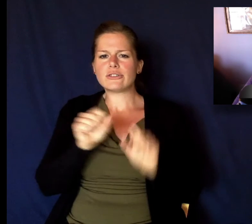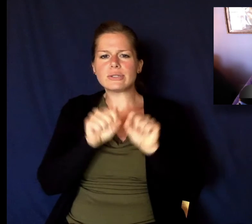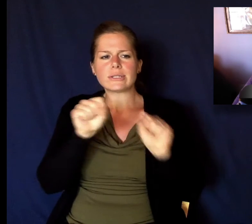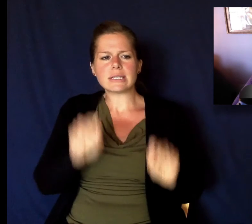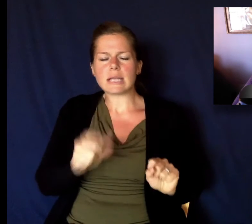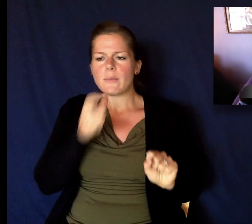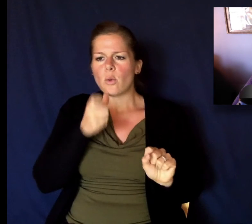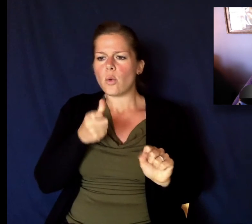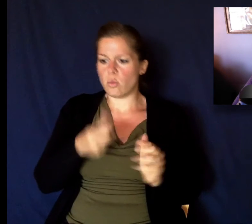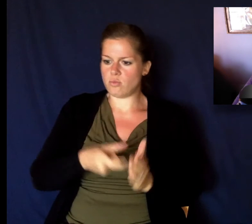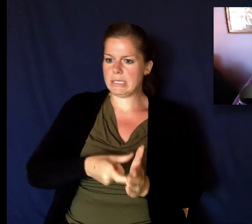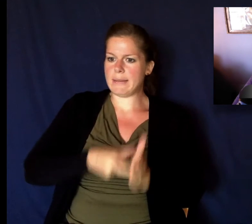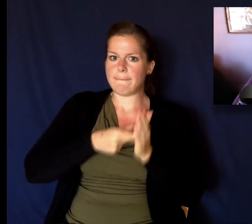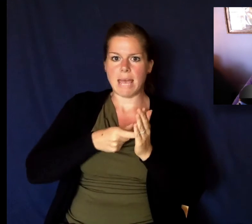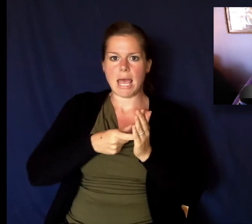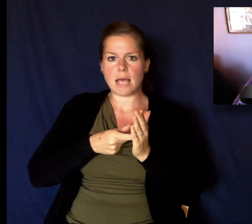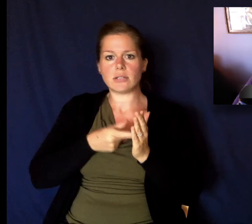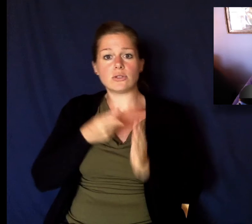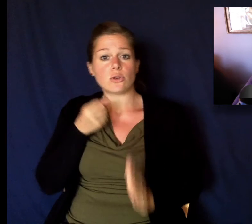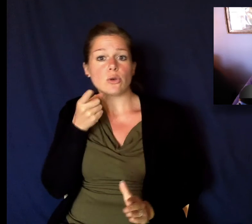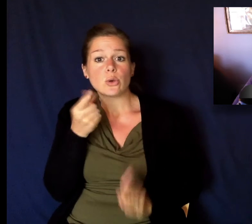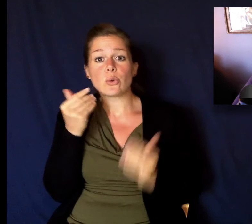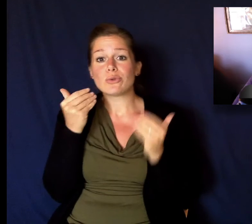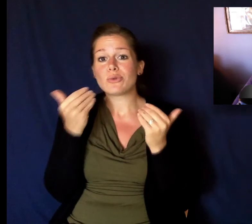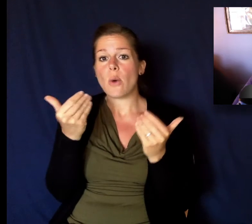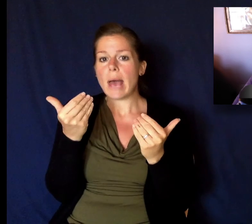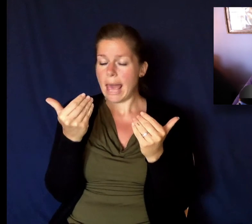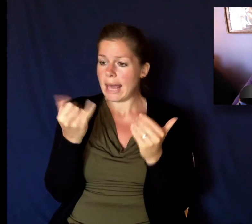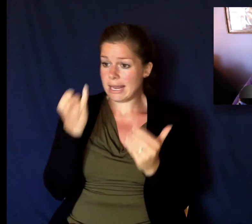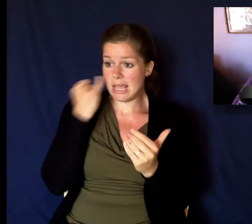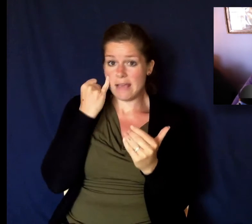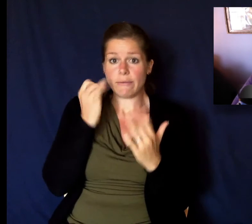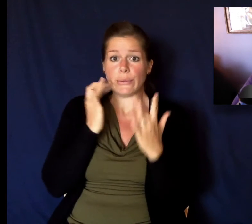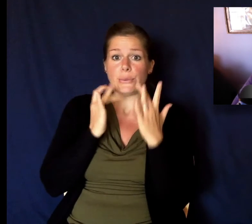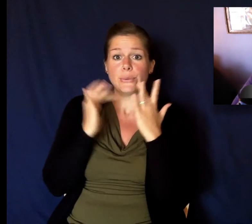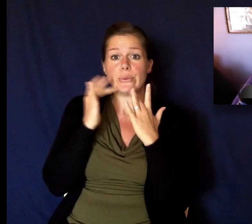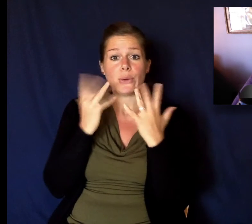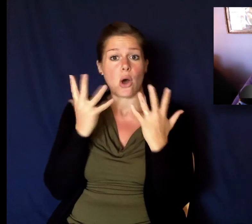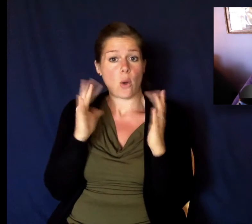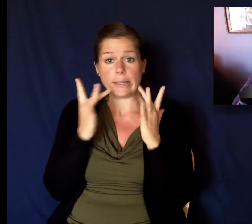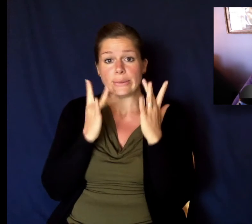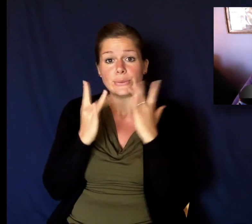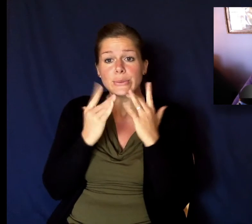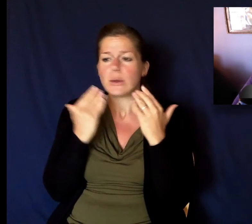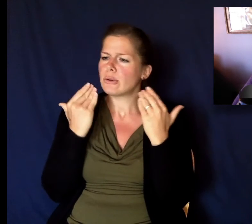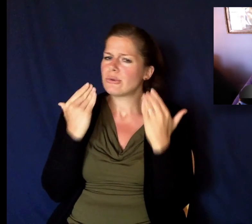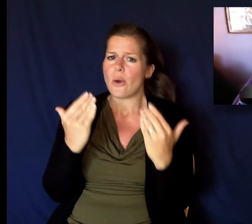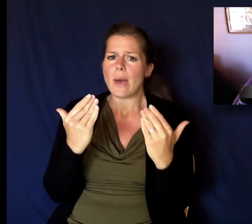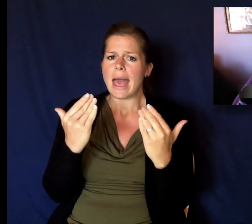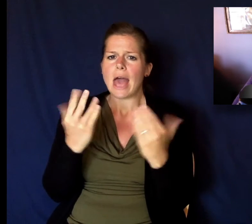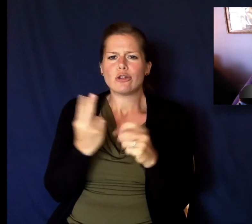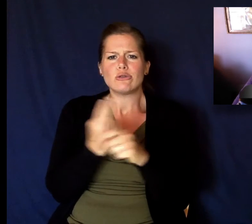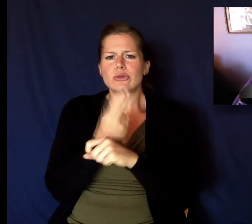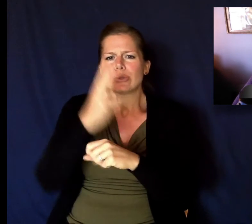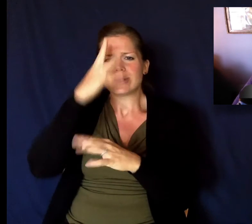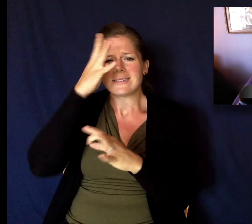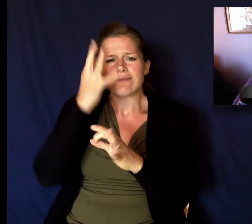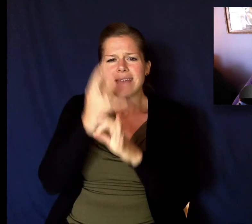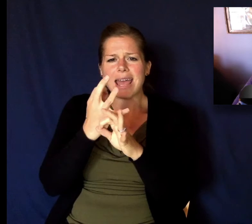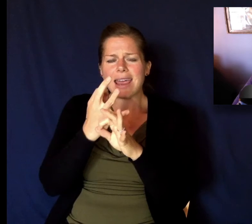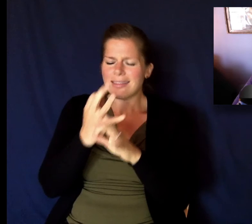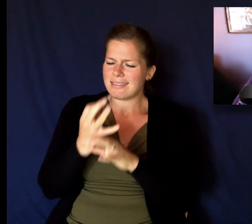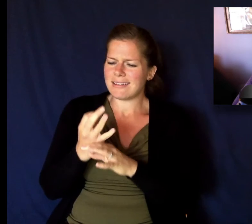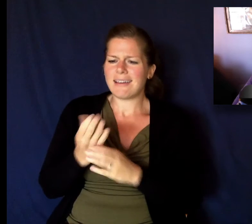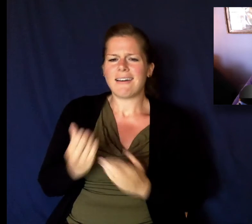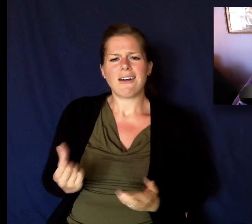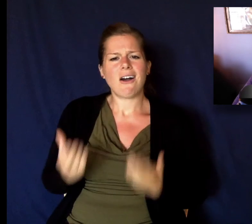Any system that's calling you to give your last cent, to sow a seed so that you can reap